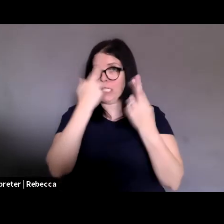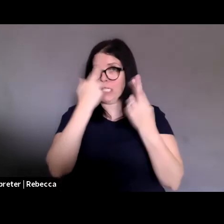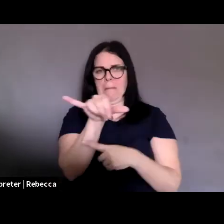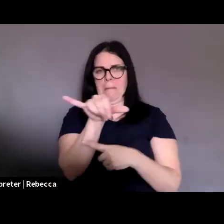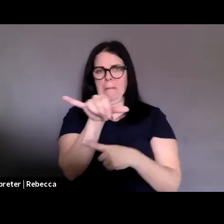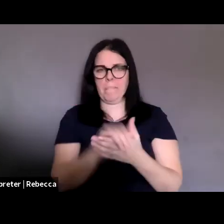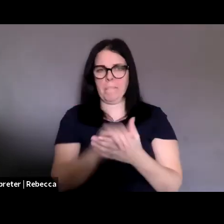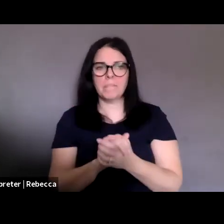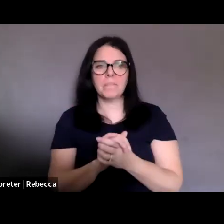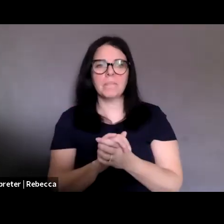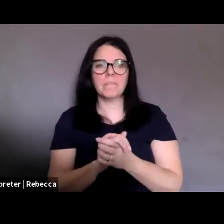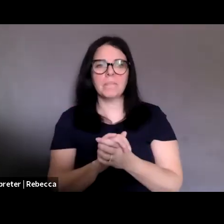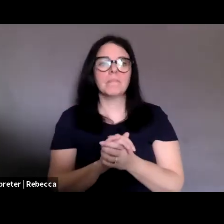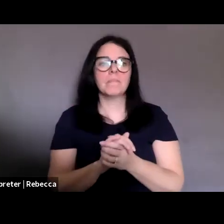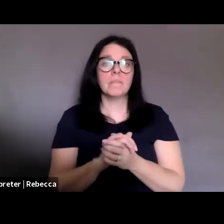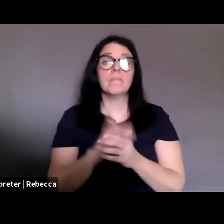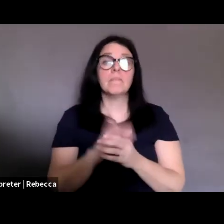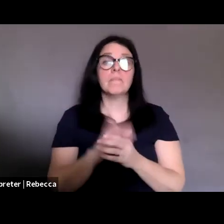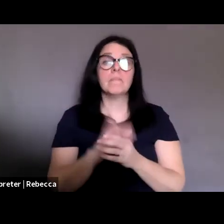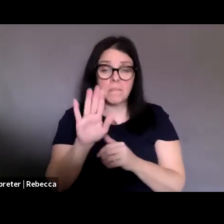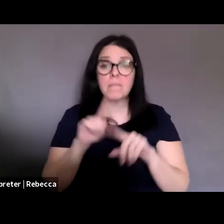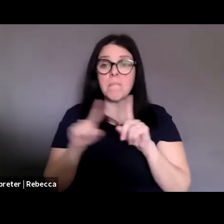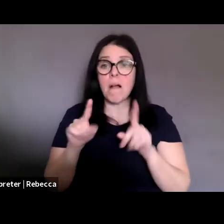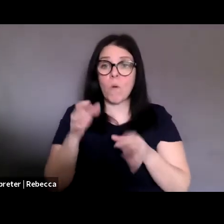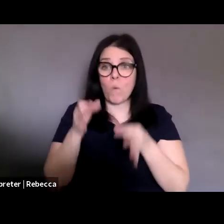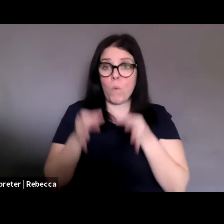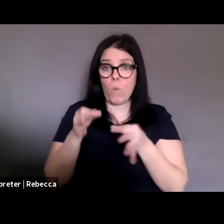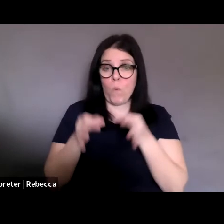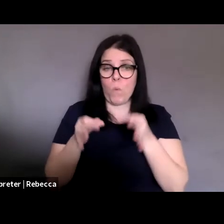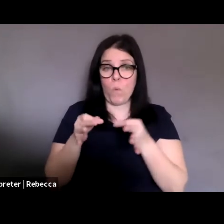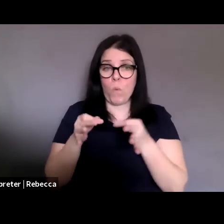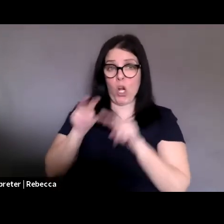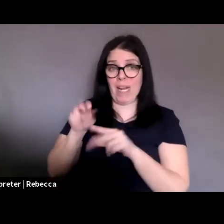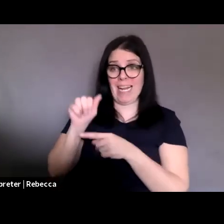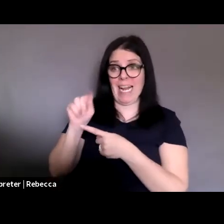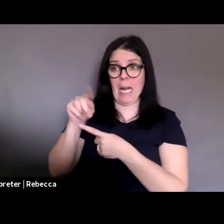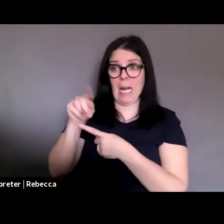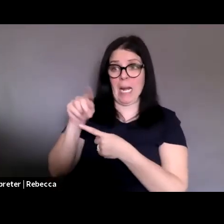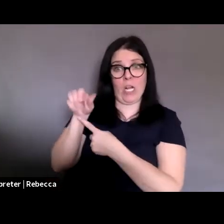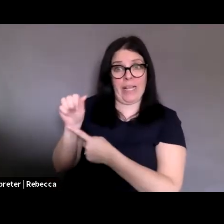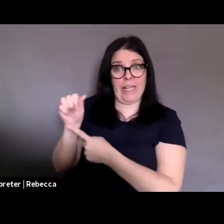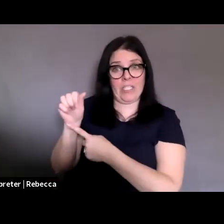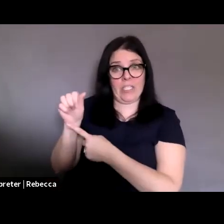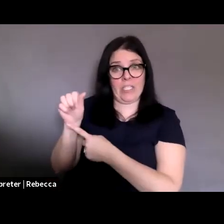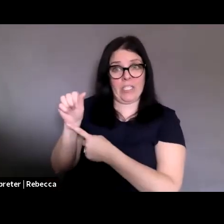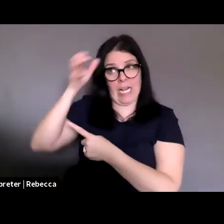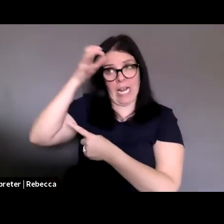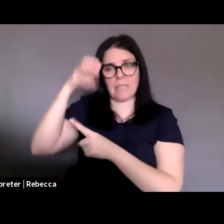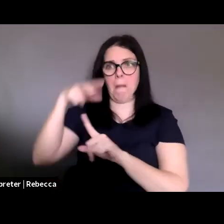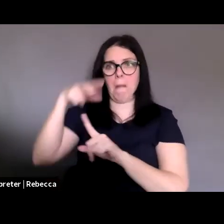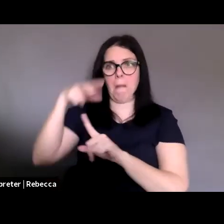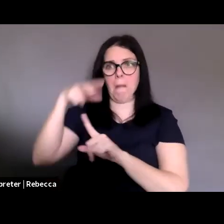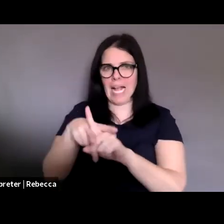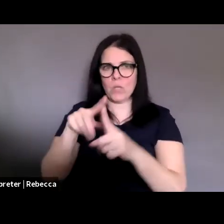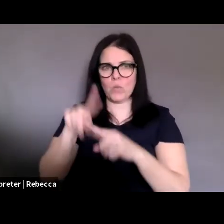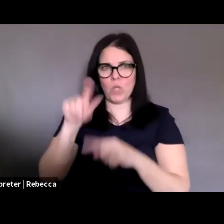at courts applying parent alienation concepts that we begin to see a